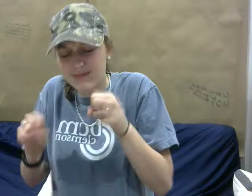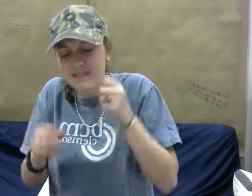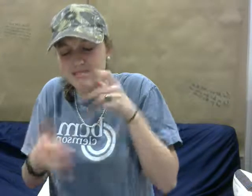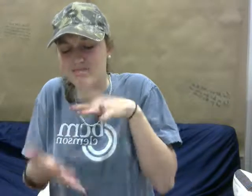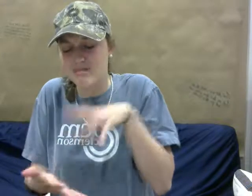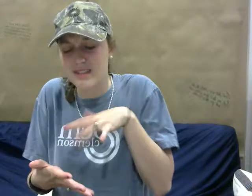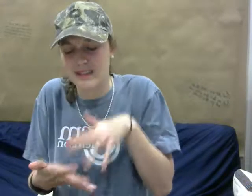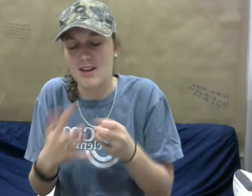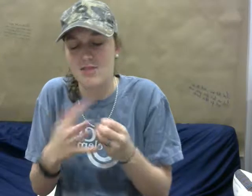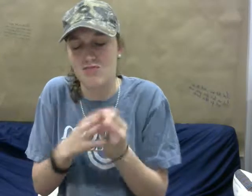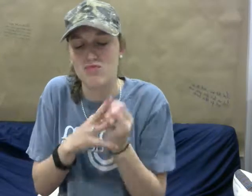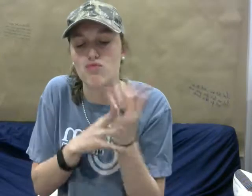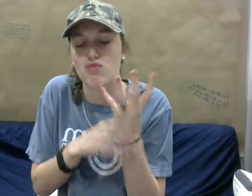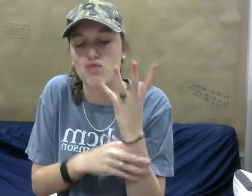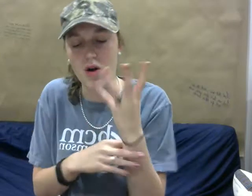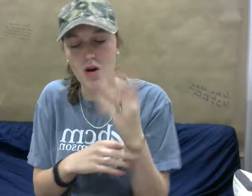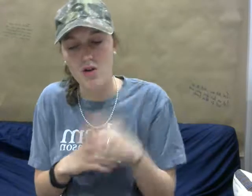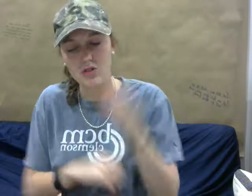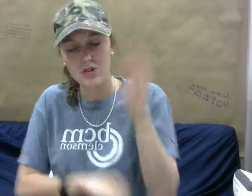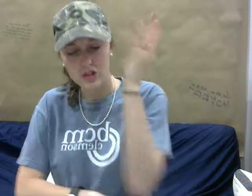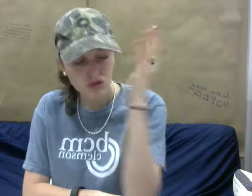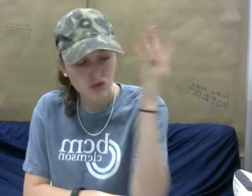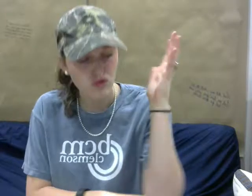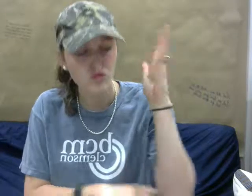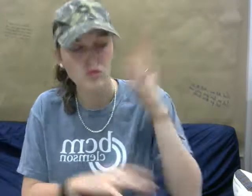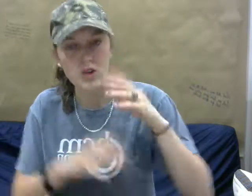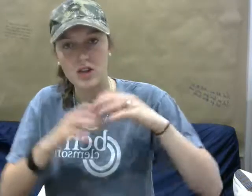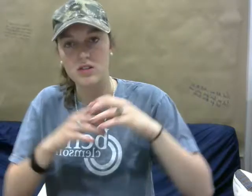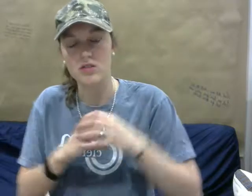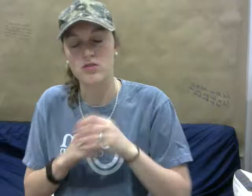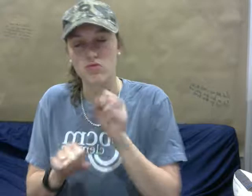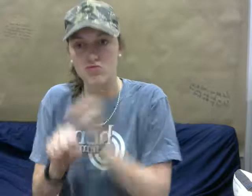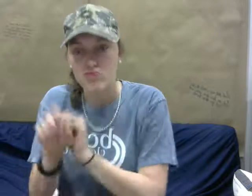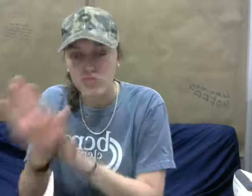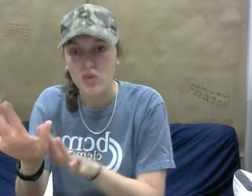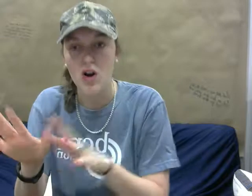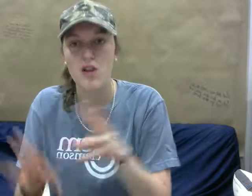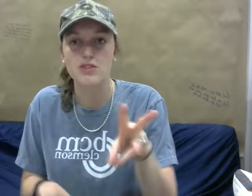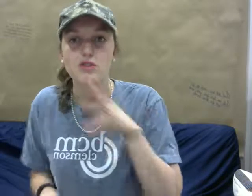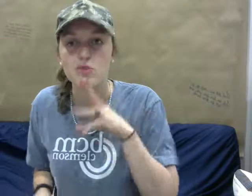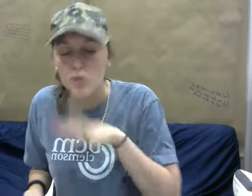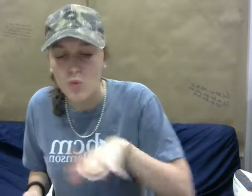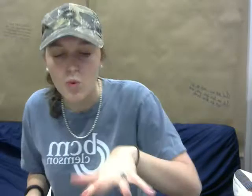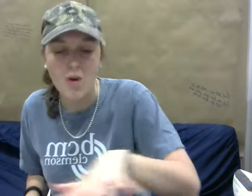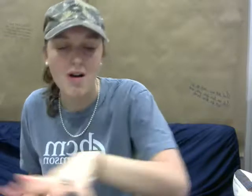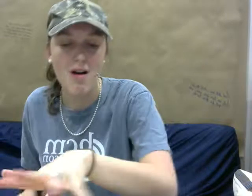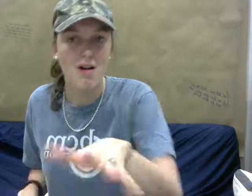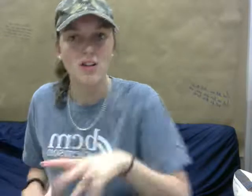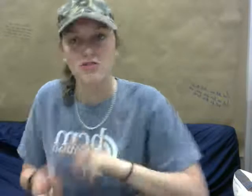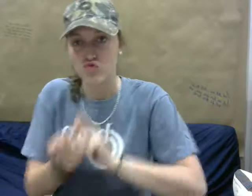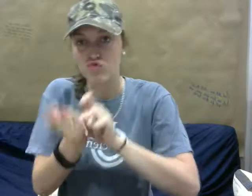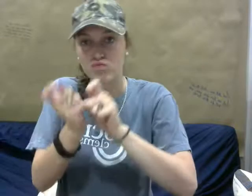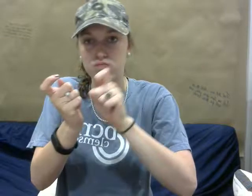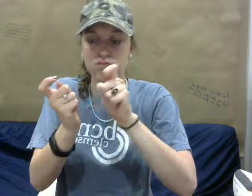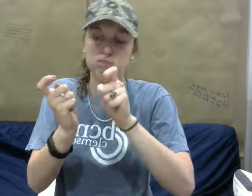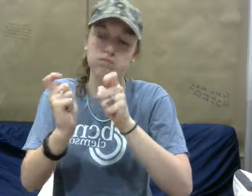vegetation have constantly changed the landscape and hidden a lot of its geological past. Whereas these processes are